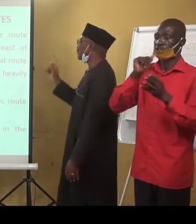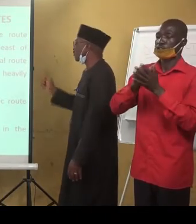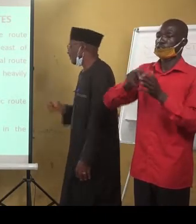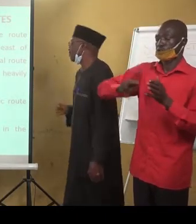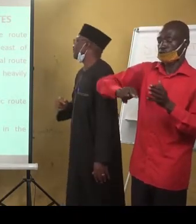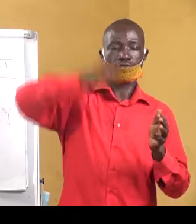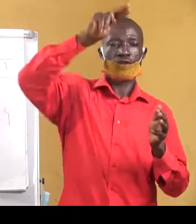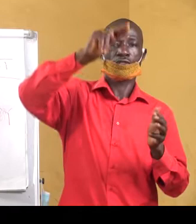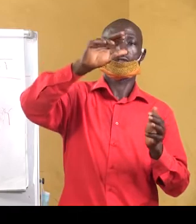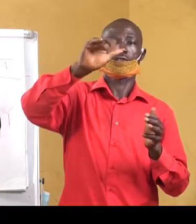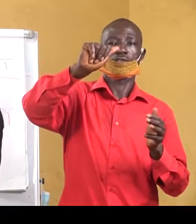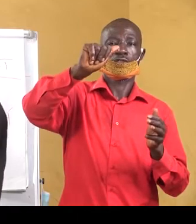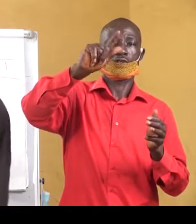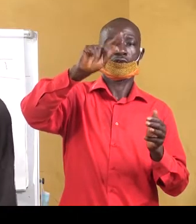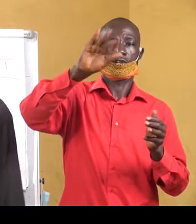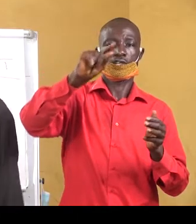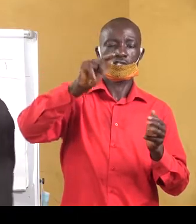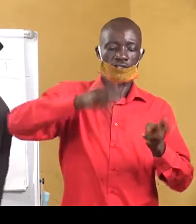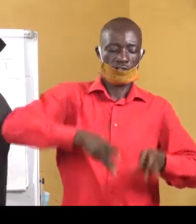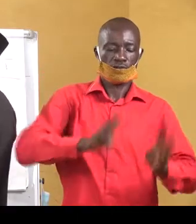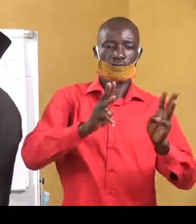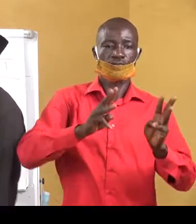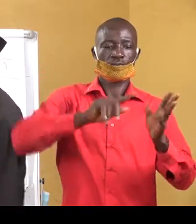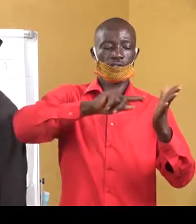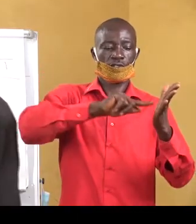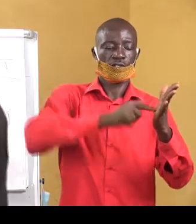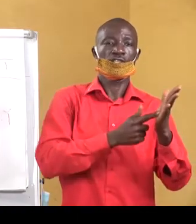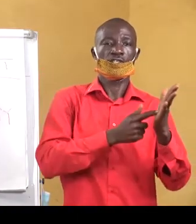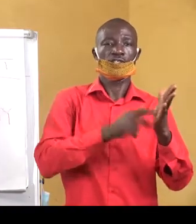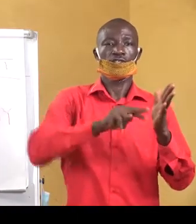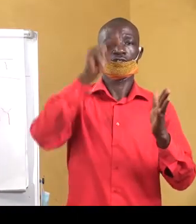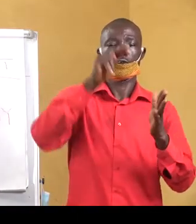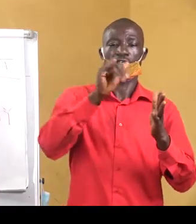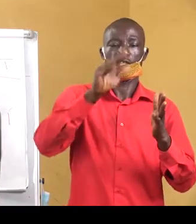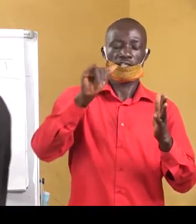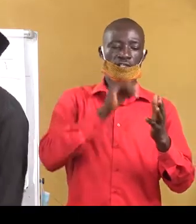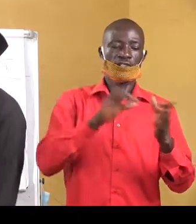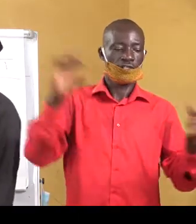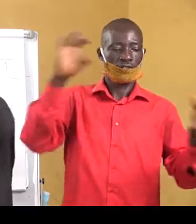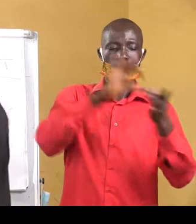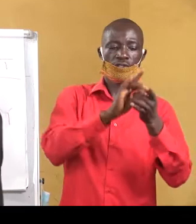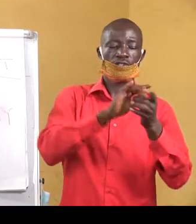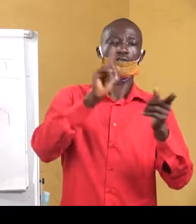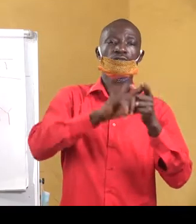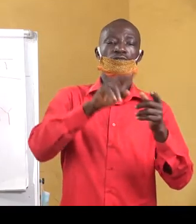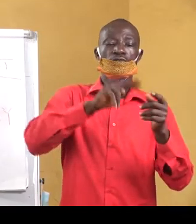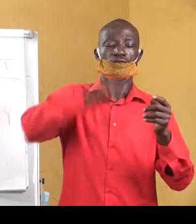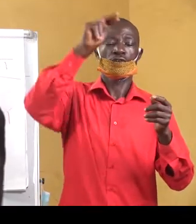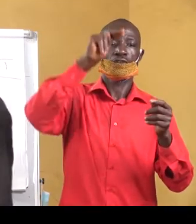Atlantic route. This North Atlantic route is connected to North Europe and